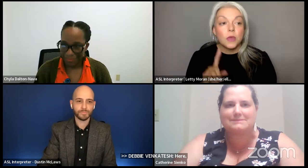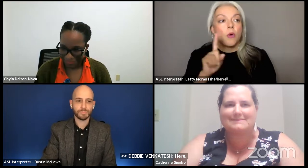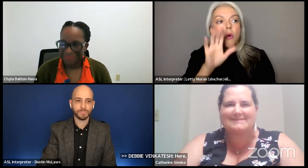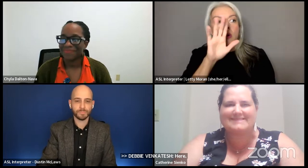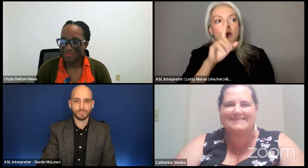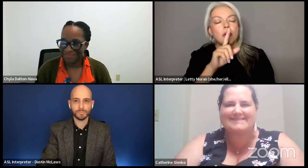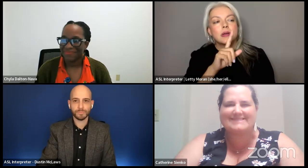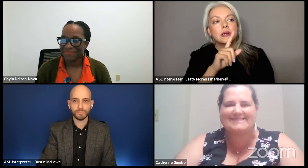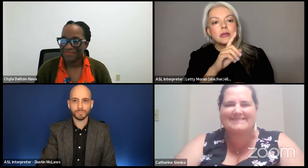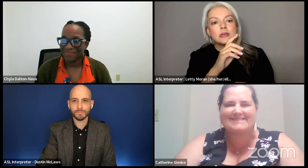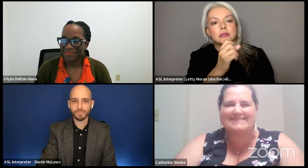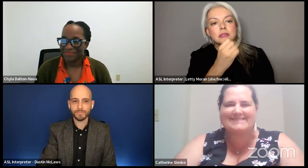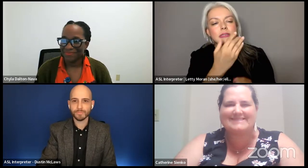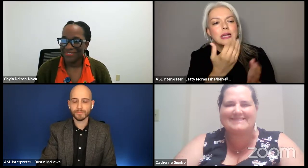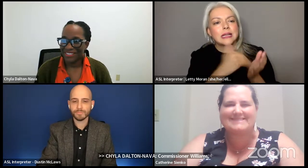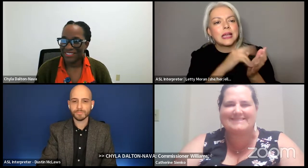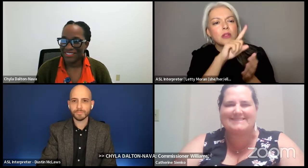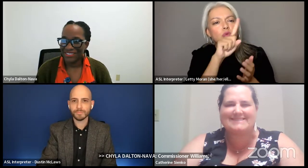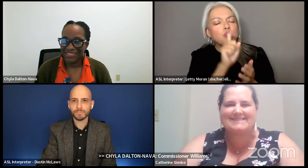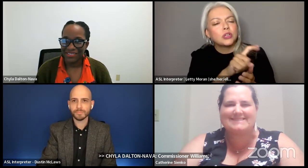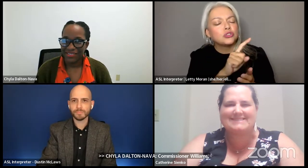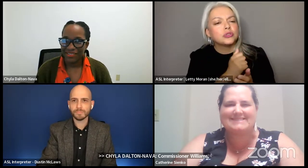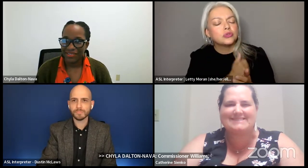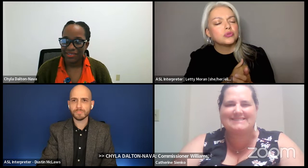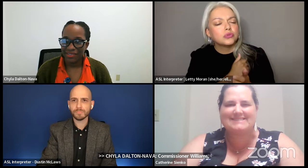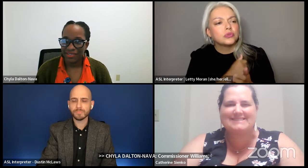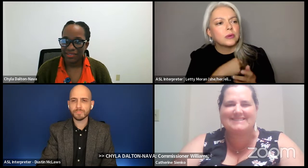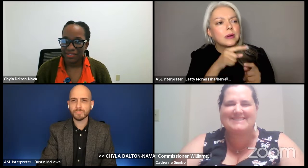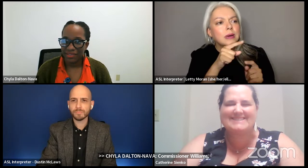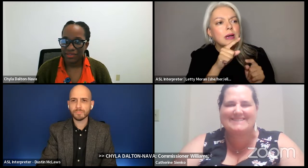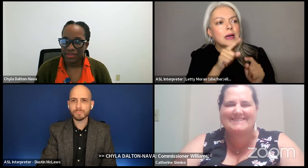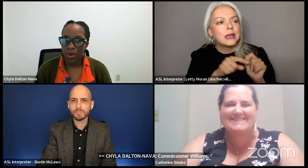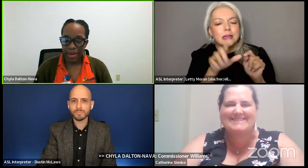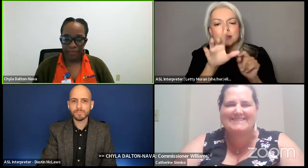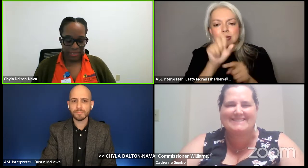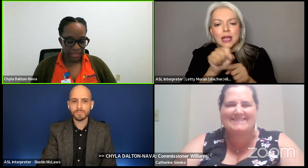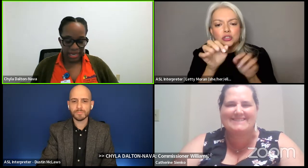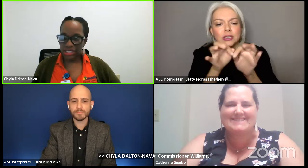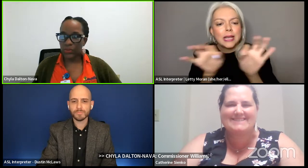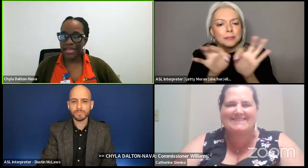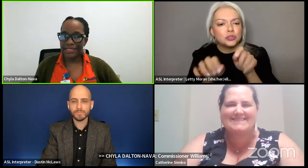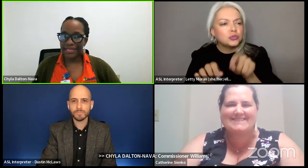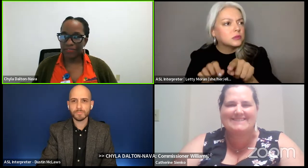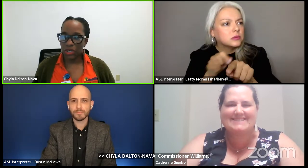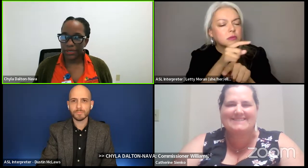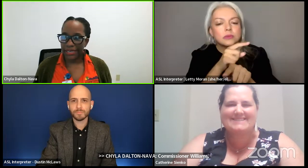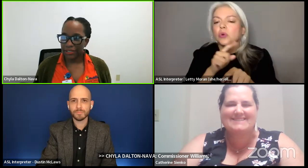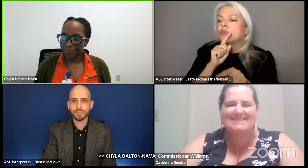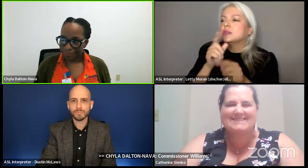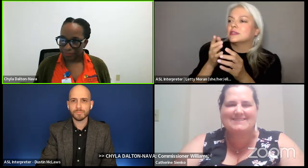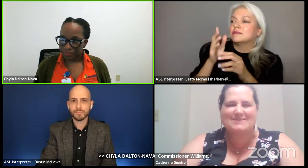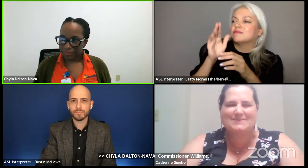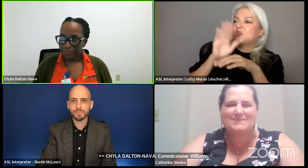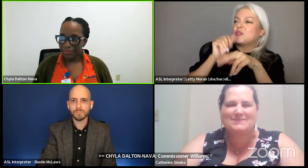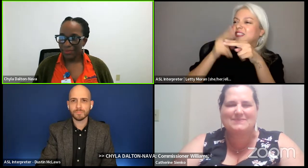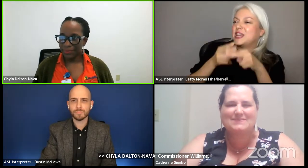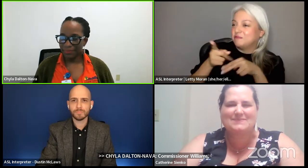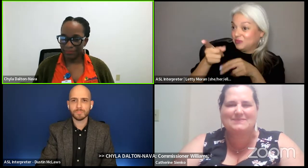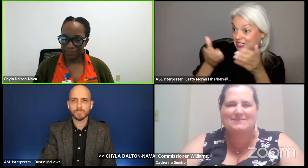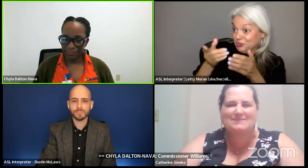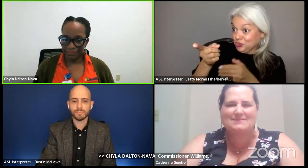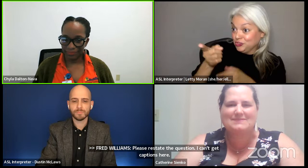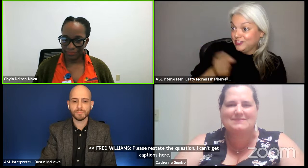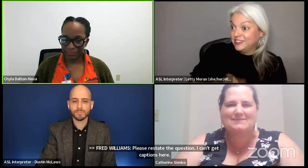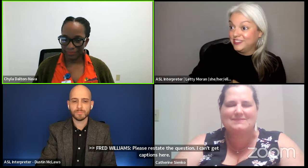Please restate the question. I can't get captions here. okay. I just was asking if you were here.